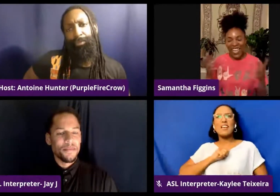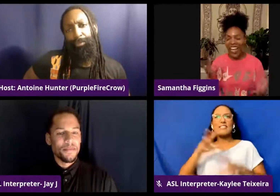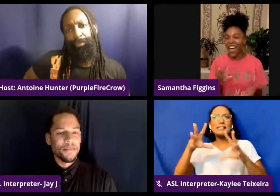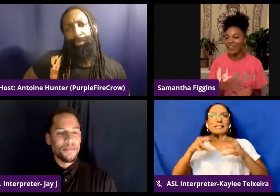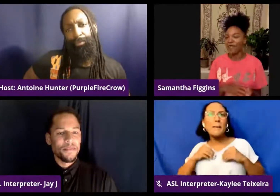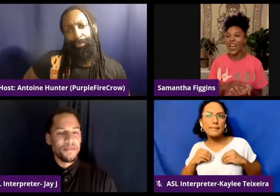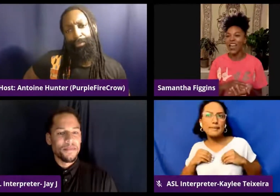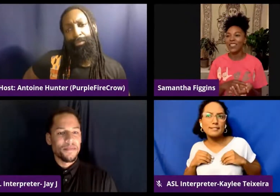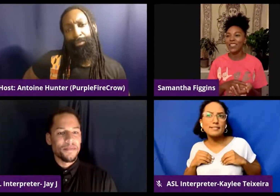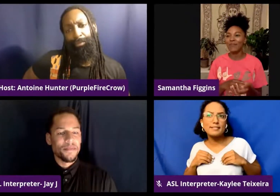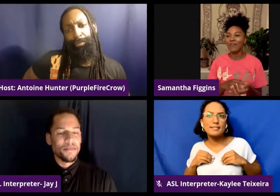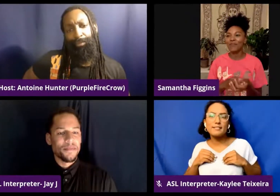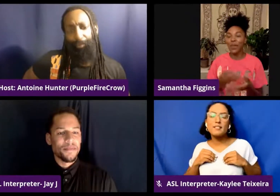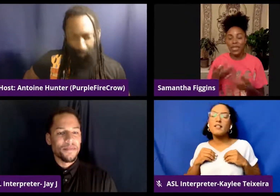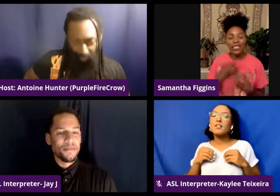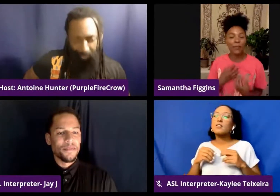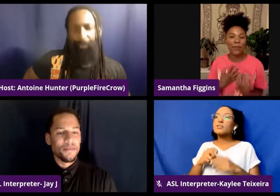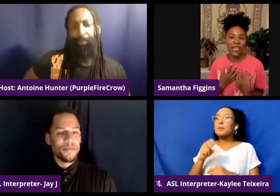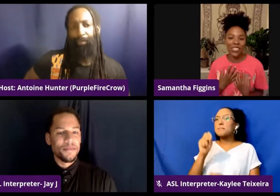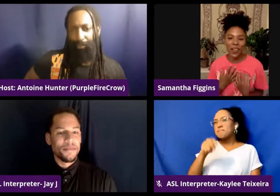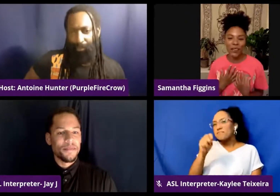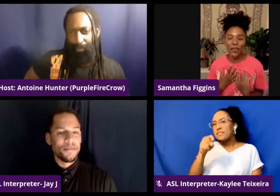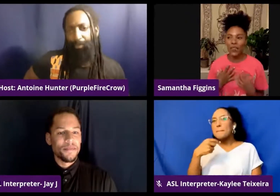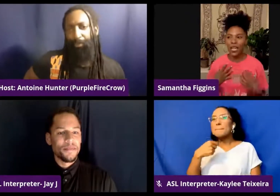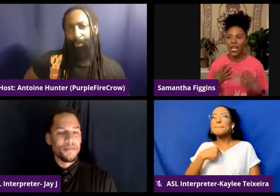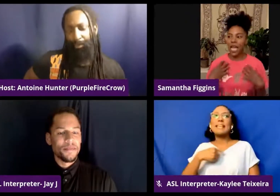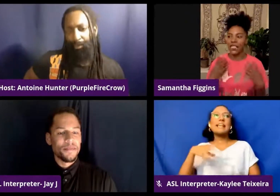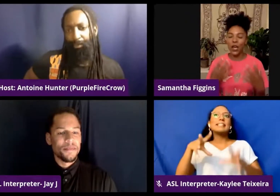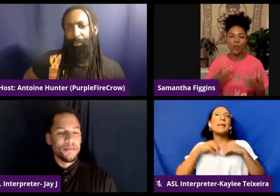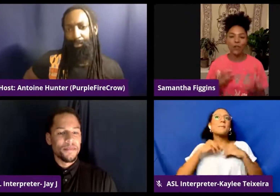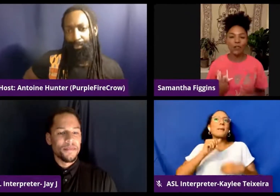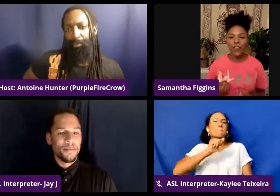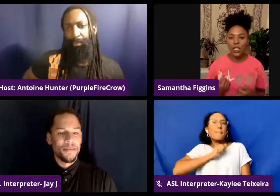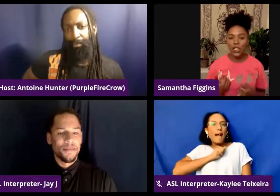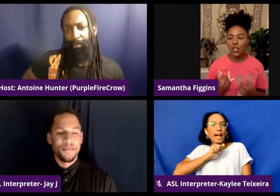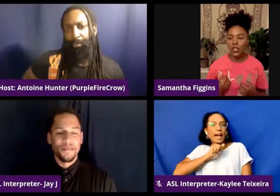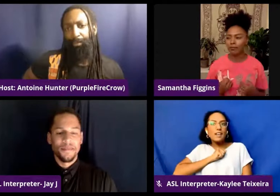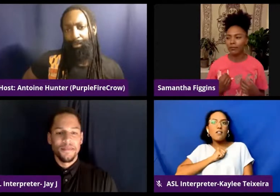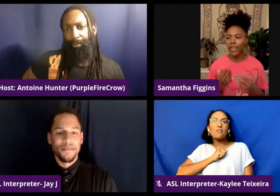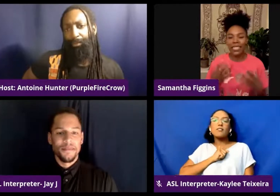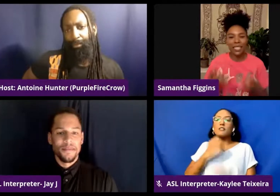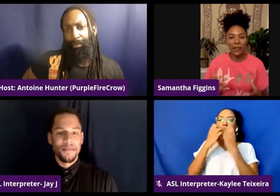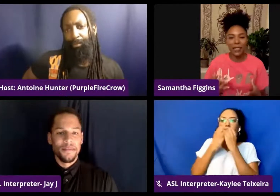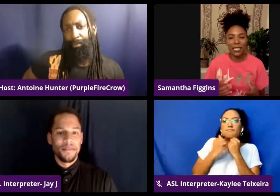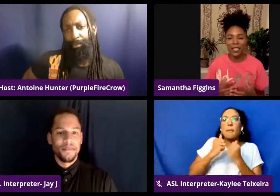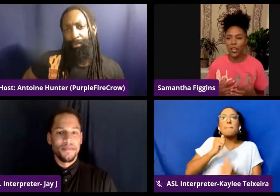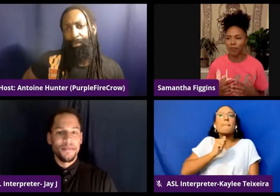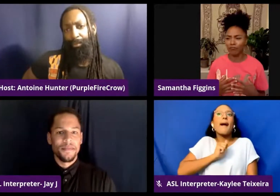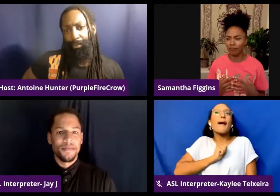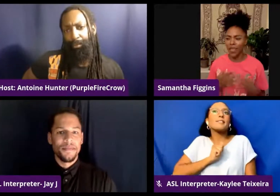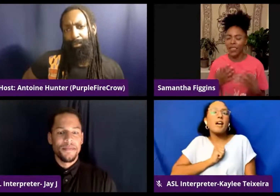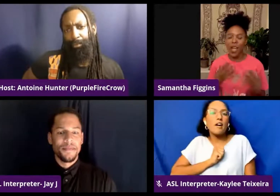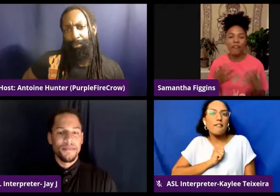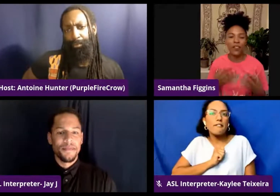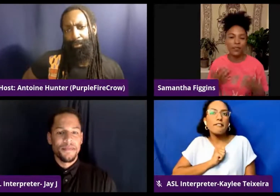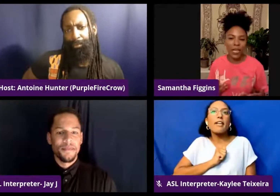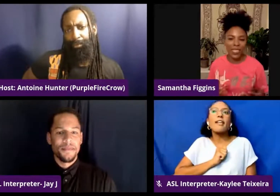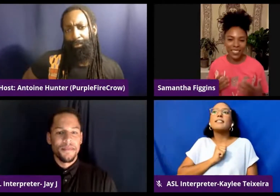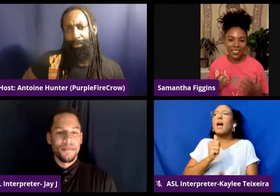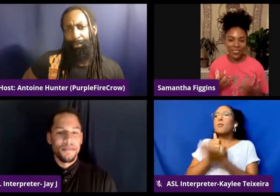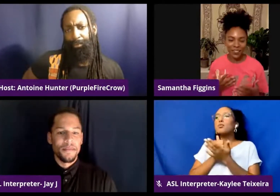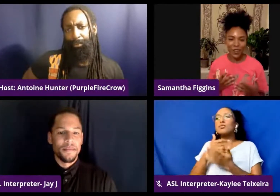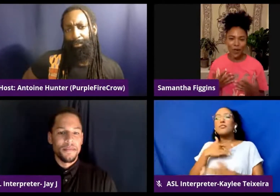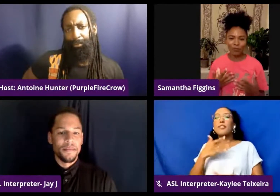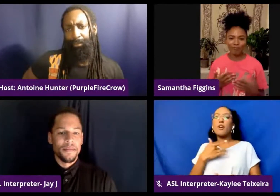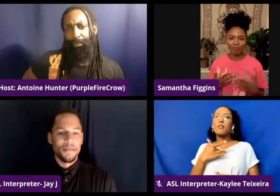And so, yeah, me accepting myself has helped me feel accepted and not feel